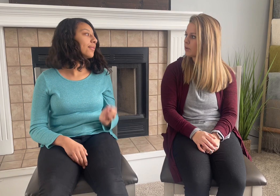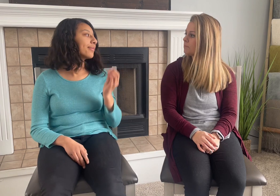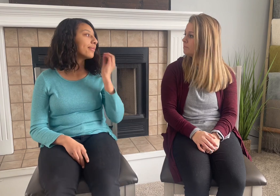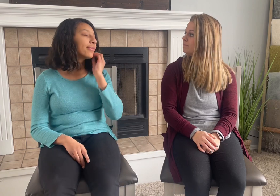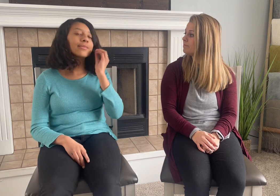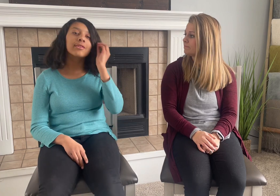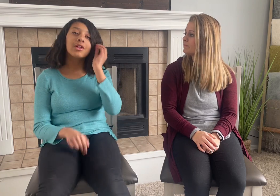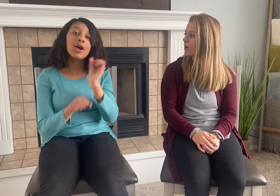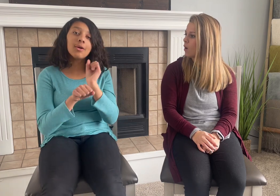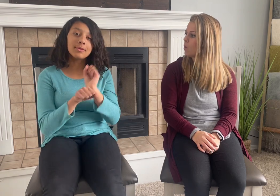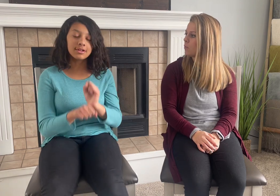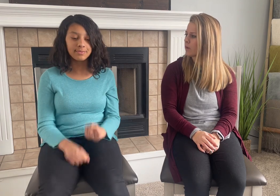you. Home, work.